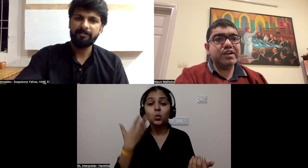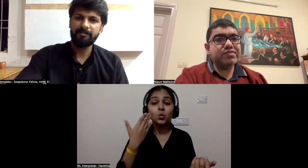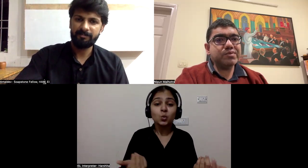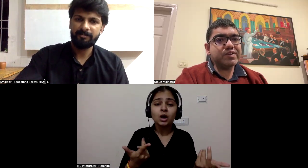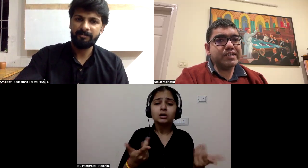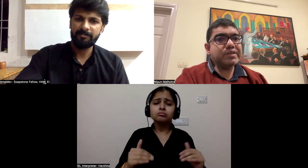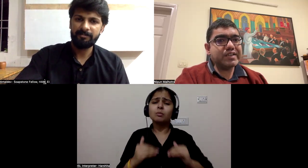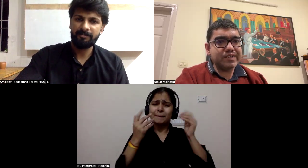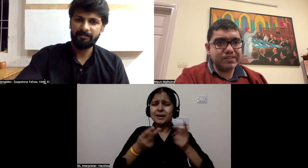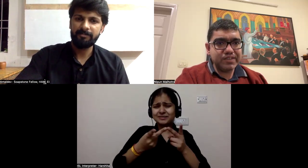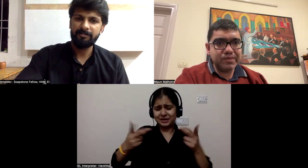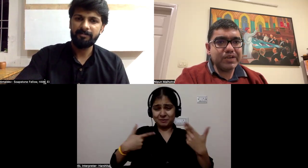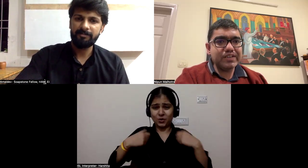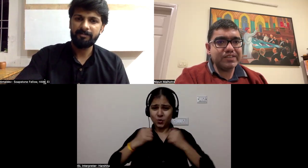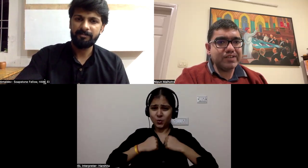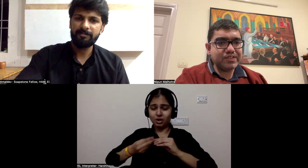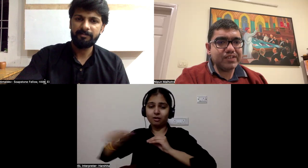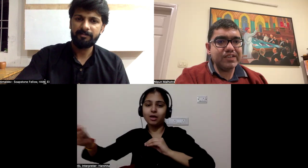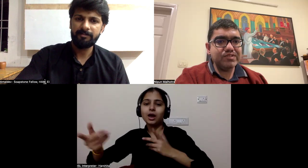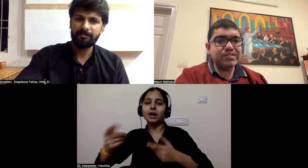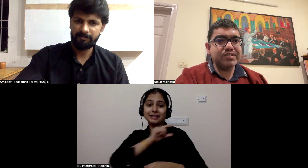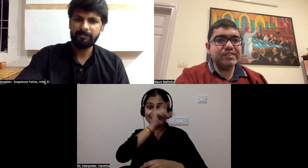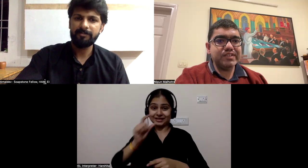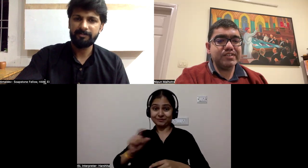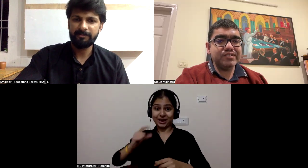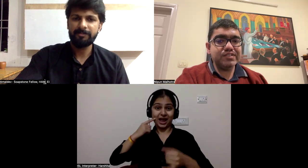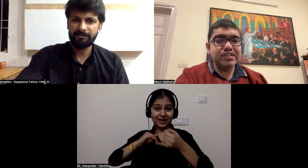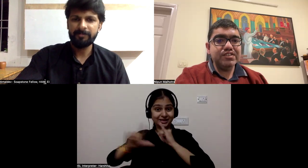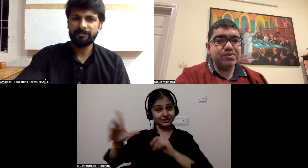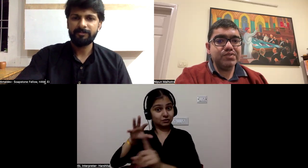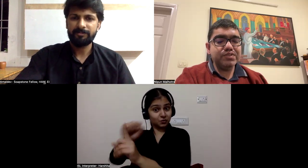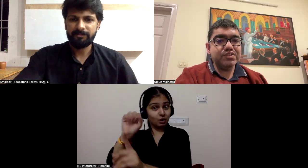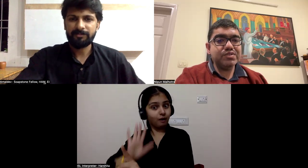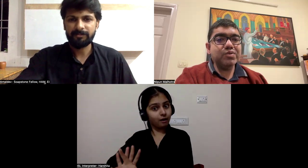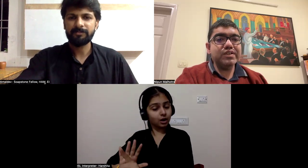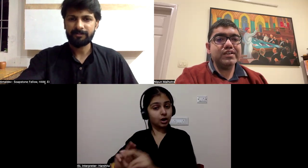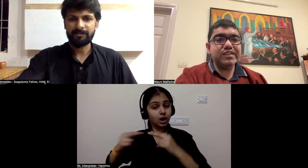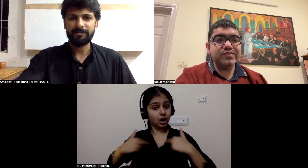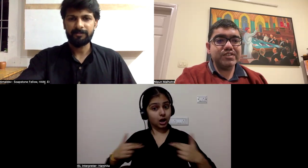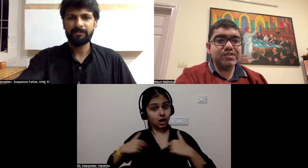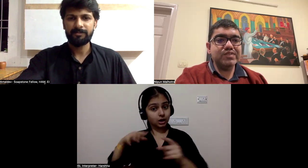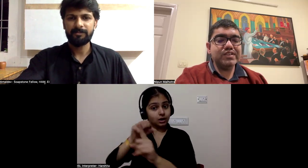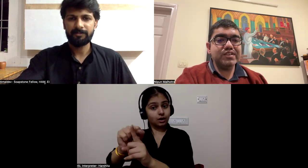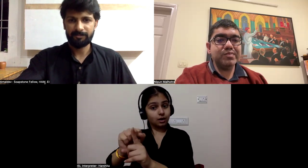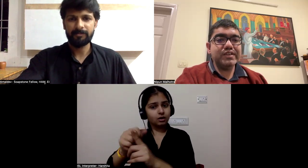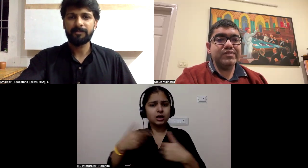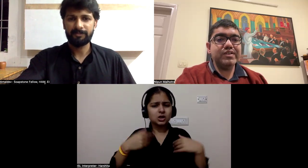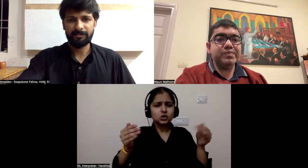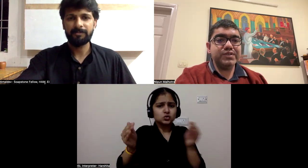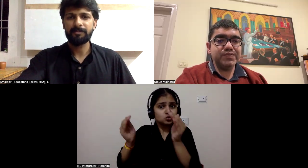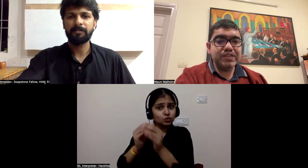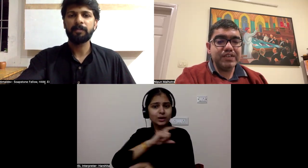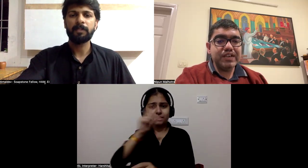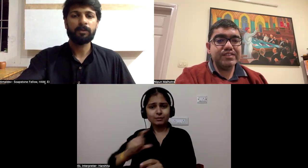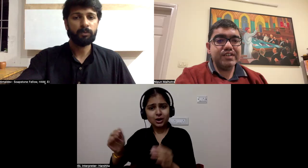more of some of our neighboring countries like Nepal, I think, have their sign language which is legally recognized. So if these smaller countries which are not even as economically